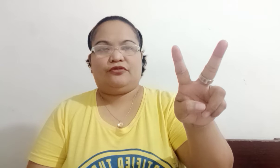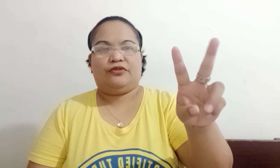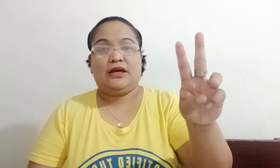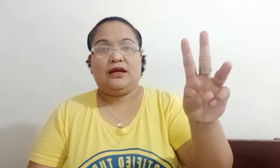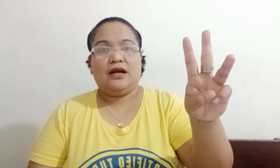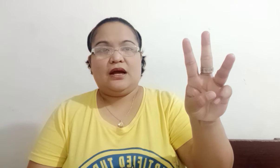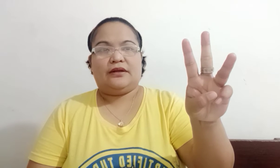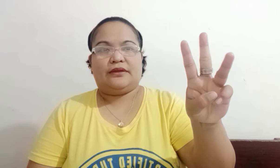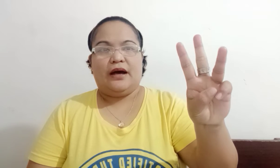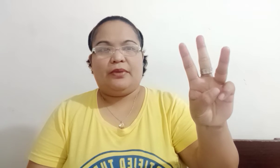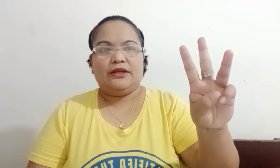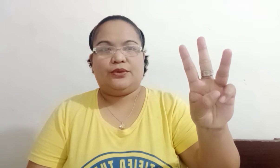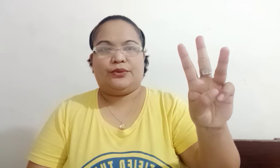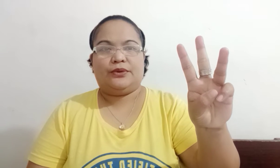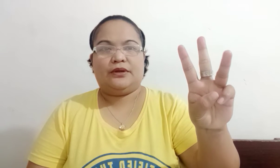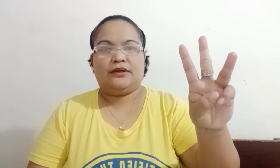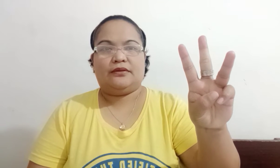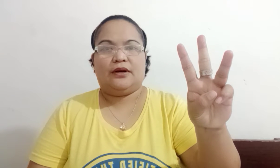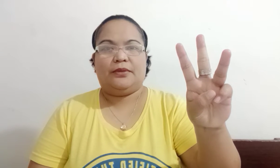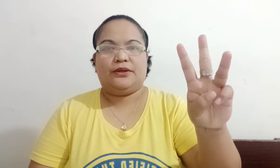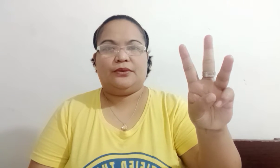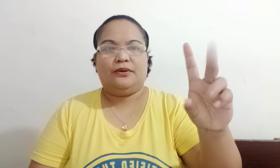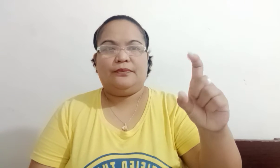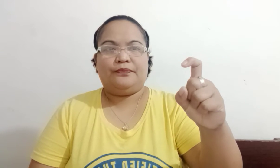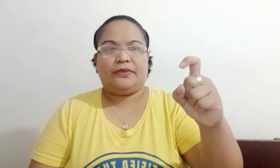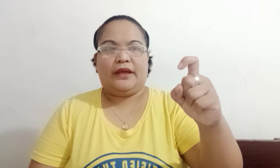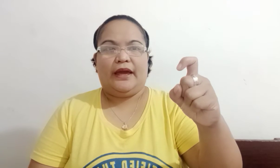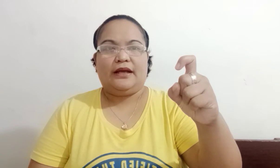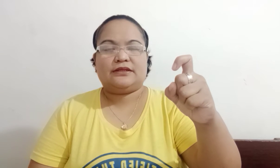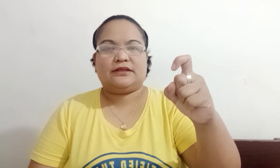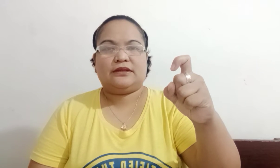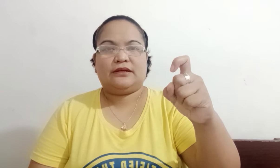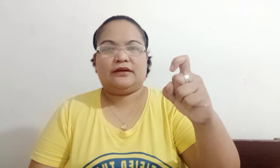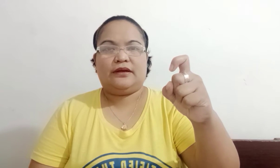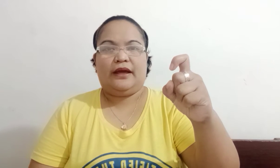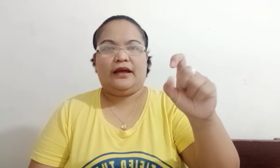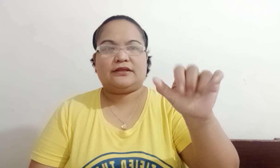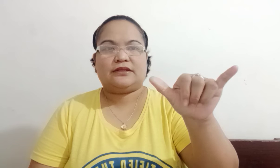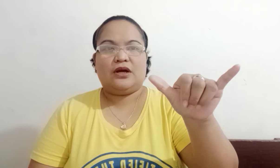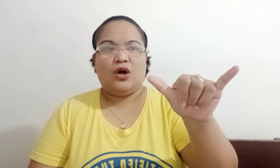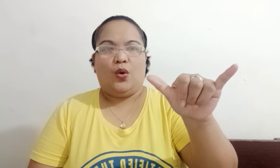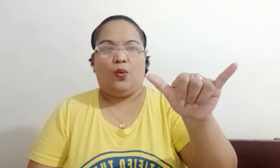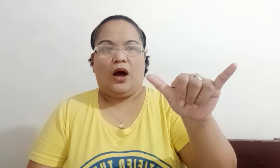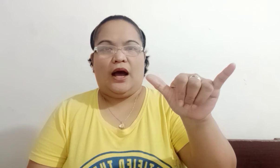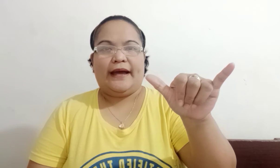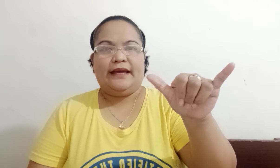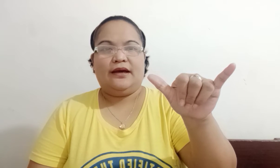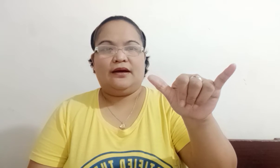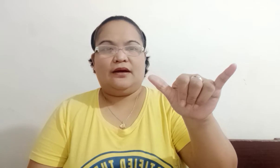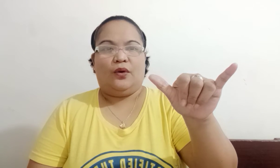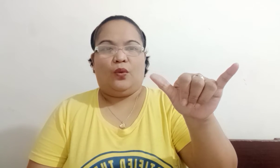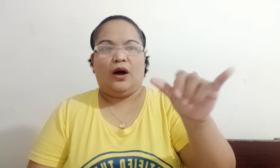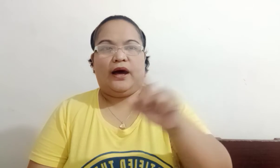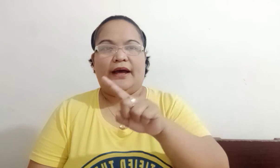V, W, W, X, X, Y, Y,